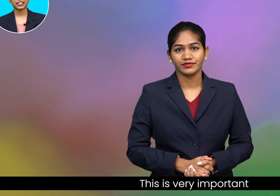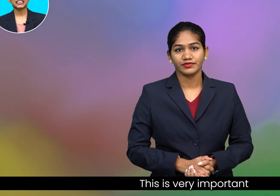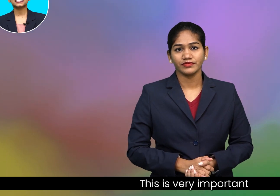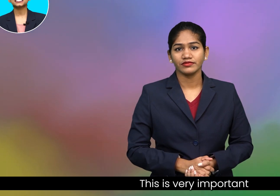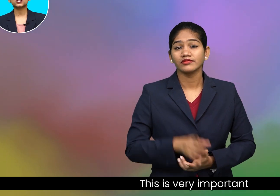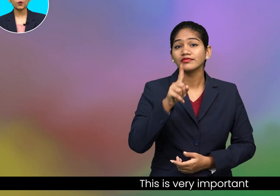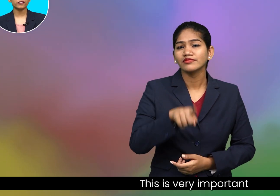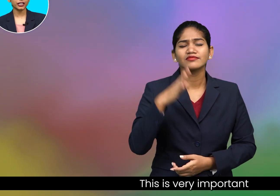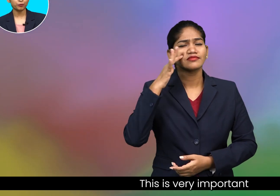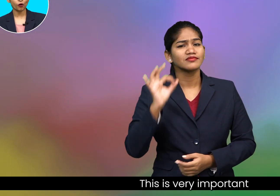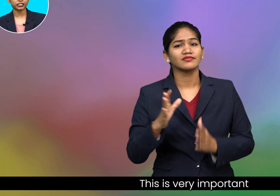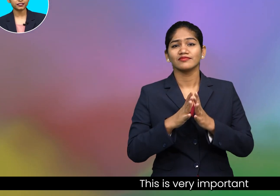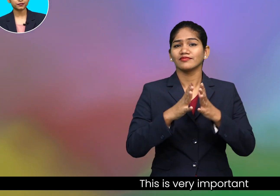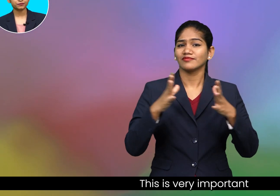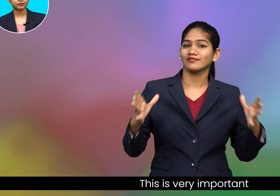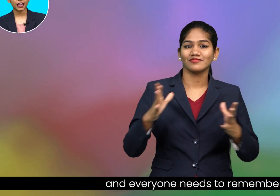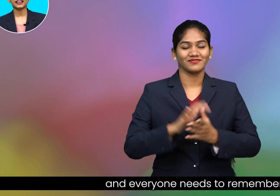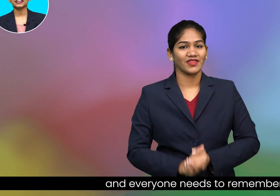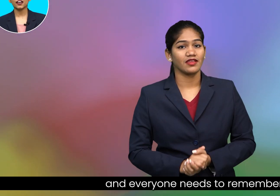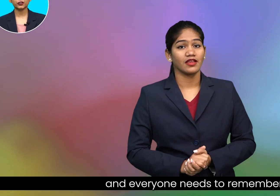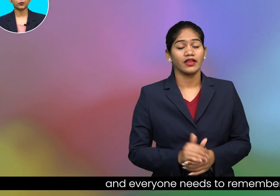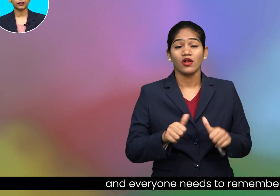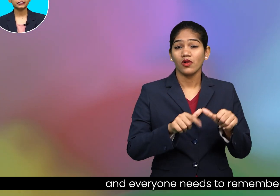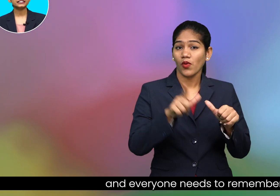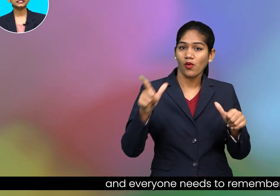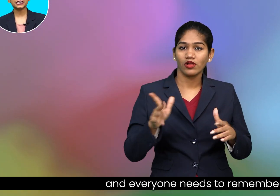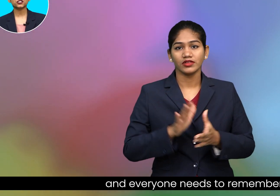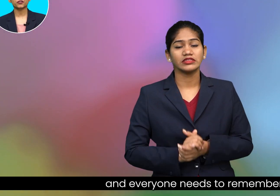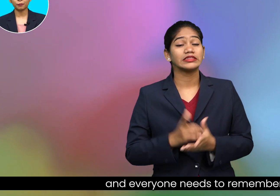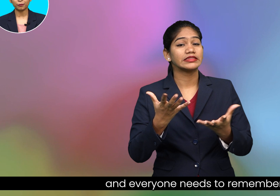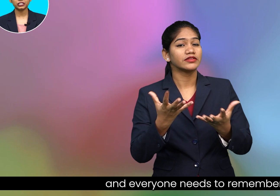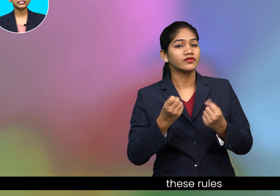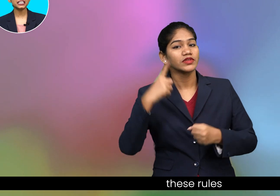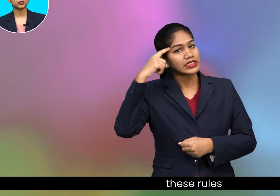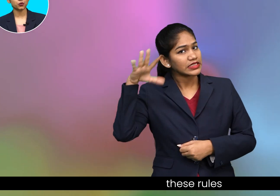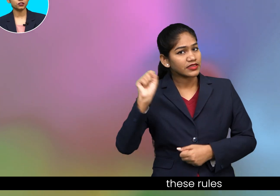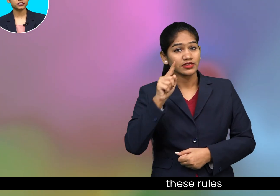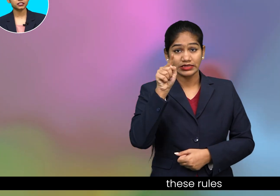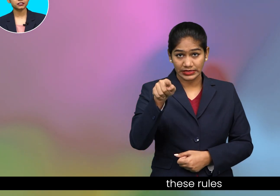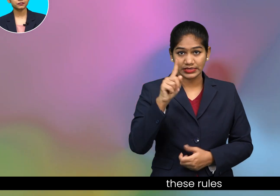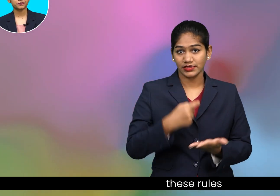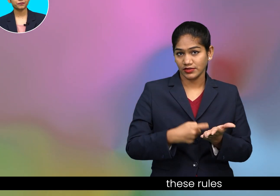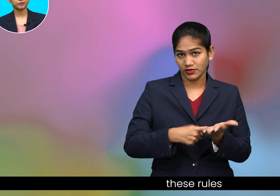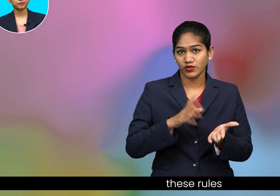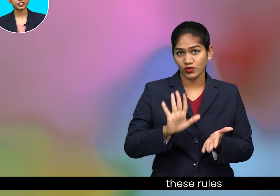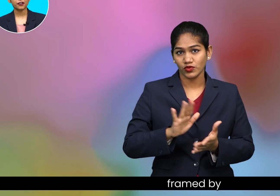This is very important and everyone needs to remember these rules.